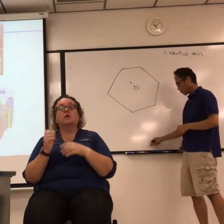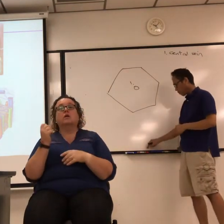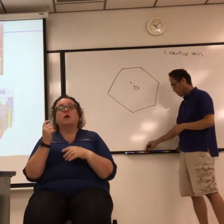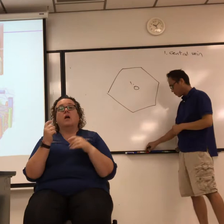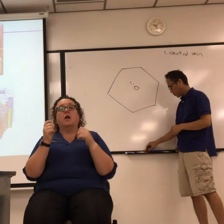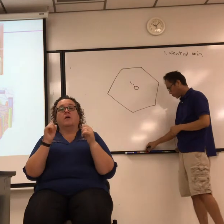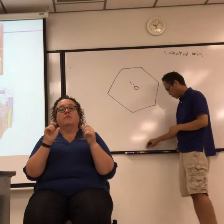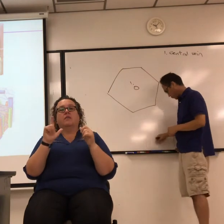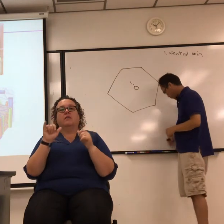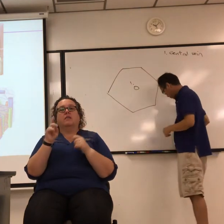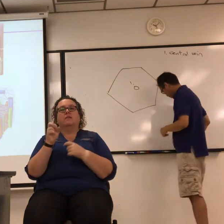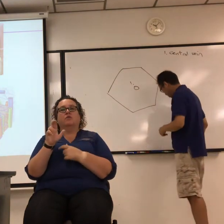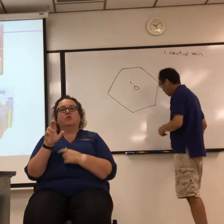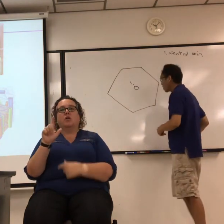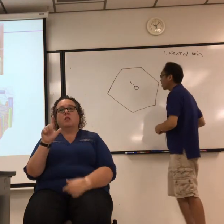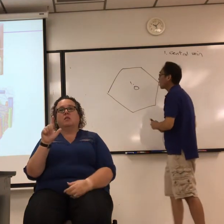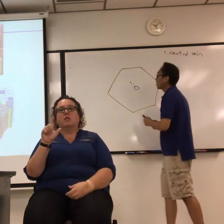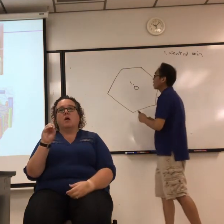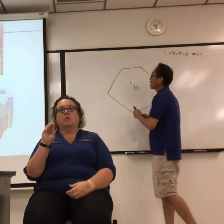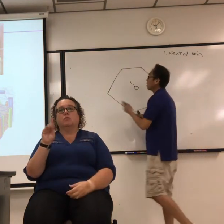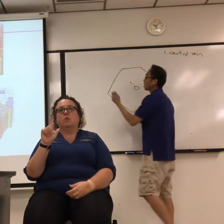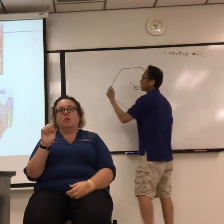of the liver lobule,